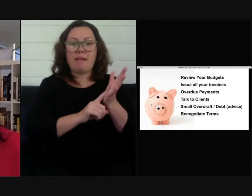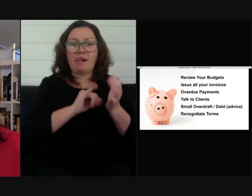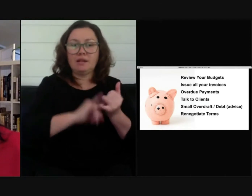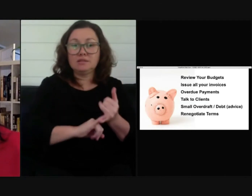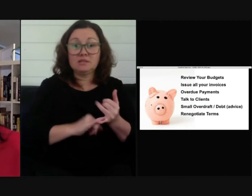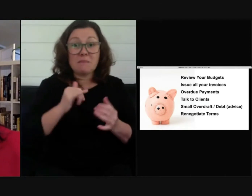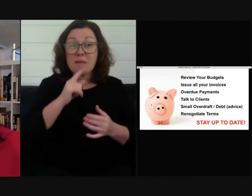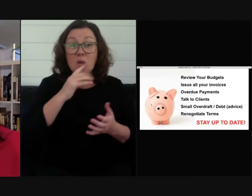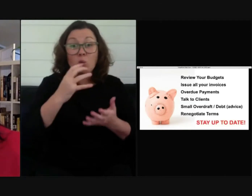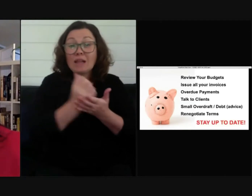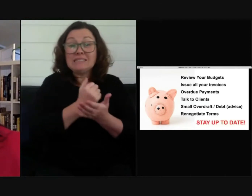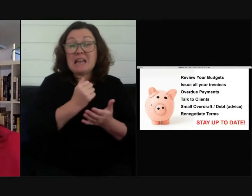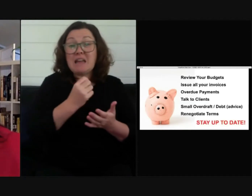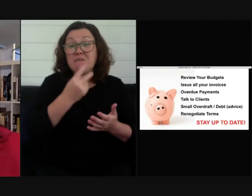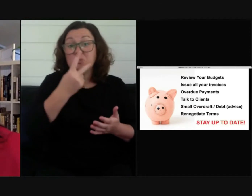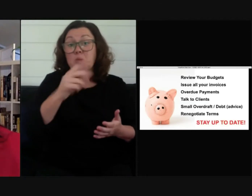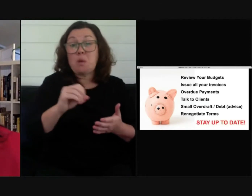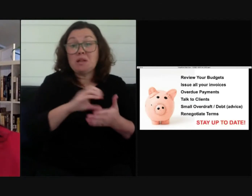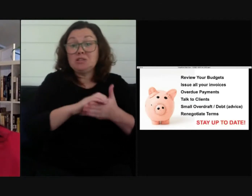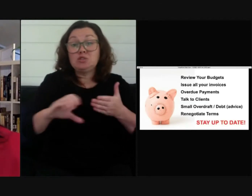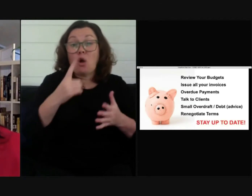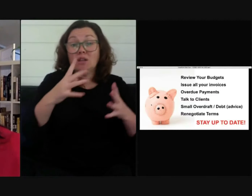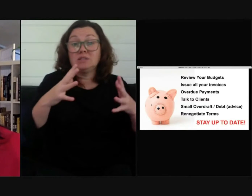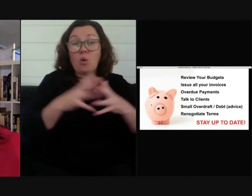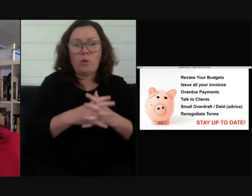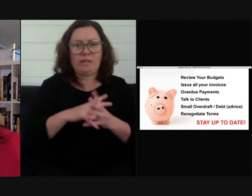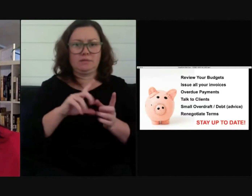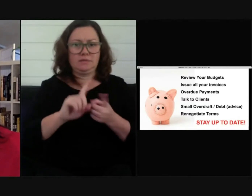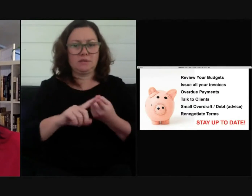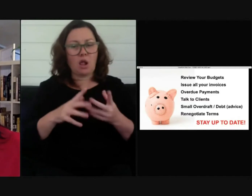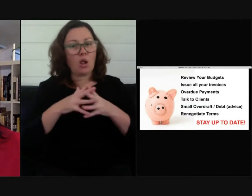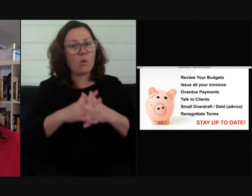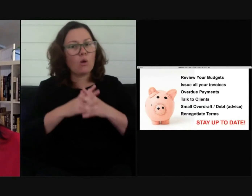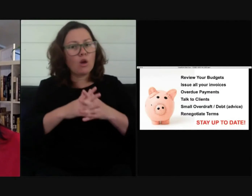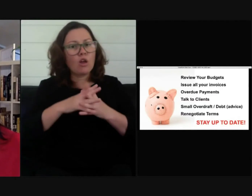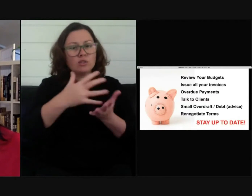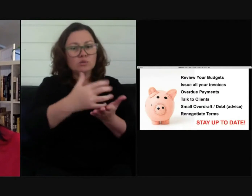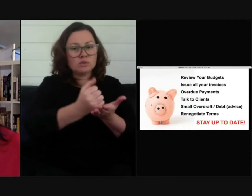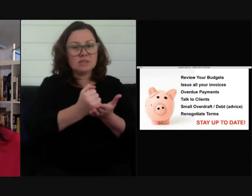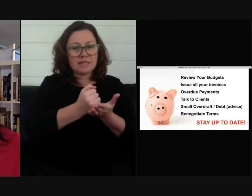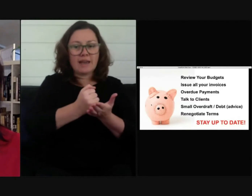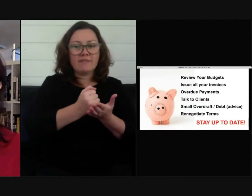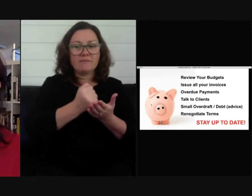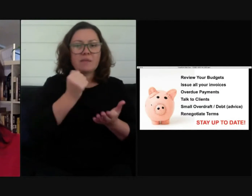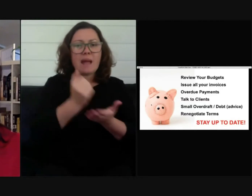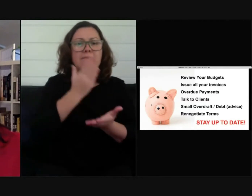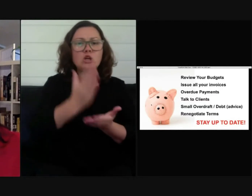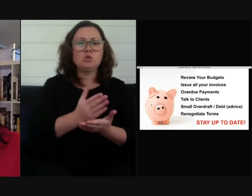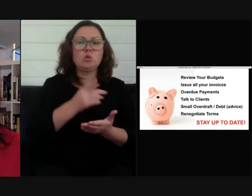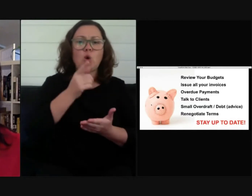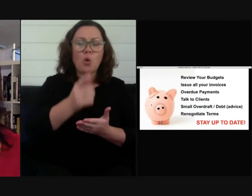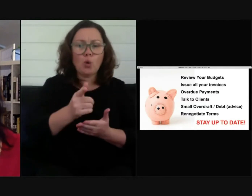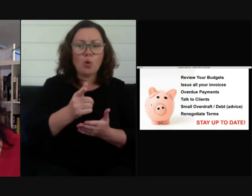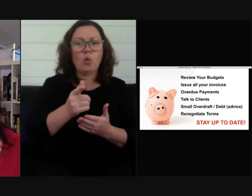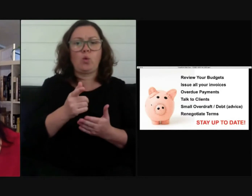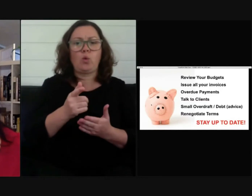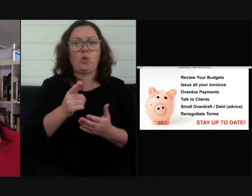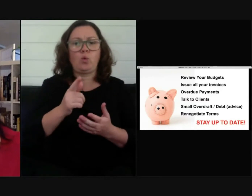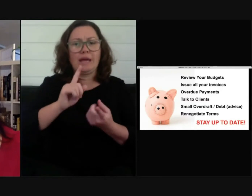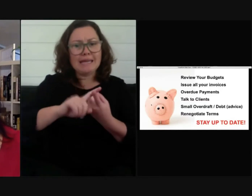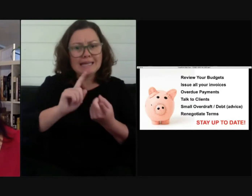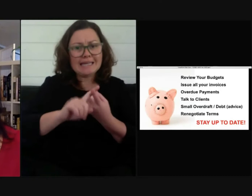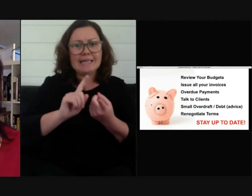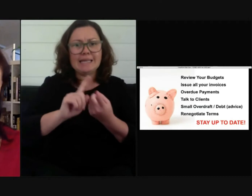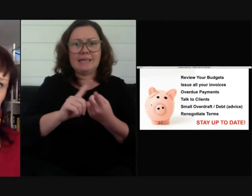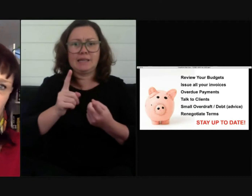be worthwhile. And make sure you stay up to date because there are changes constantly. Almost every day we're still seeing changes to all of these